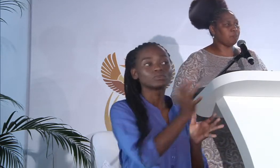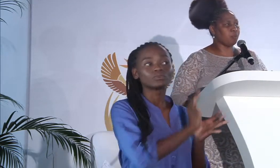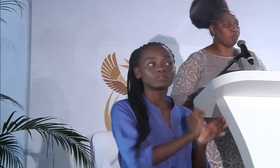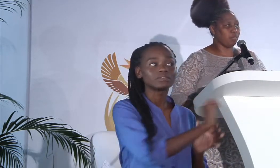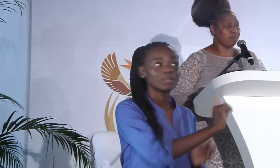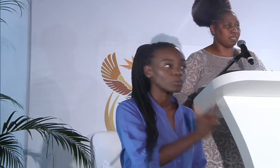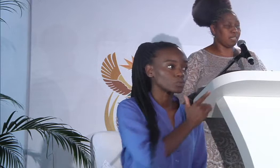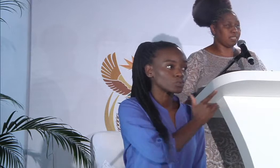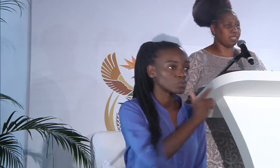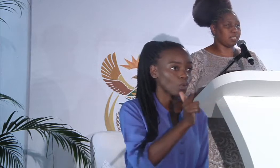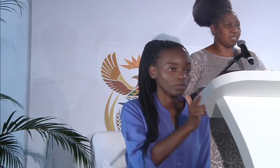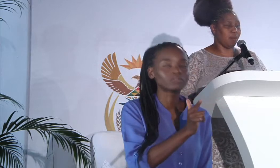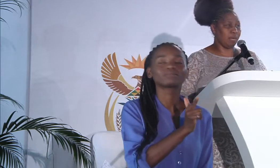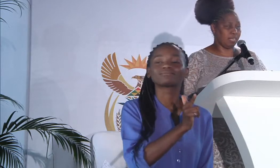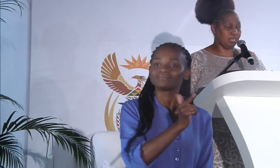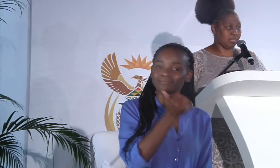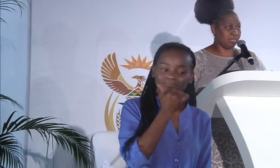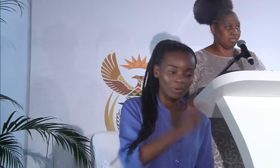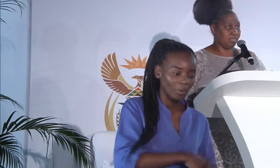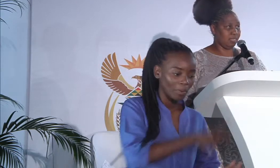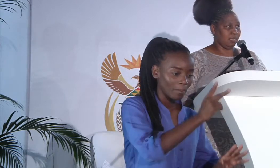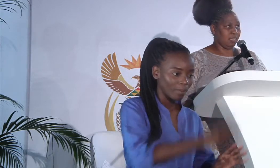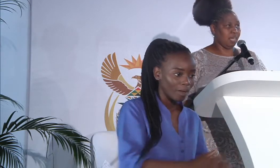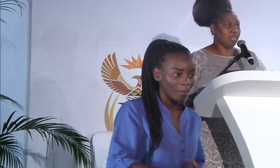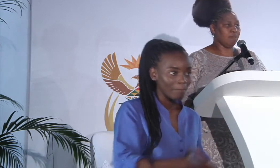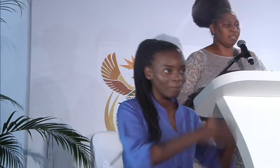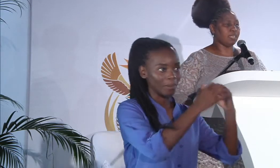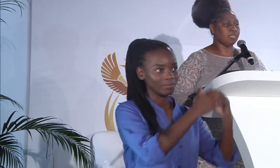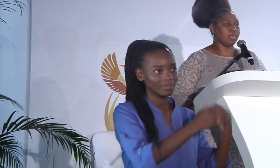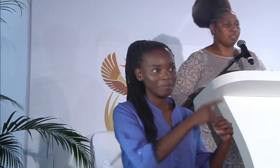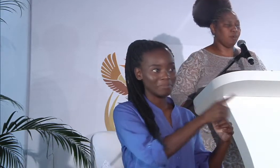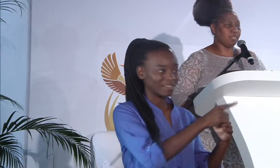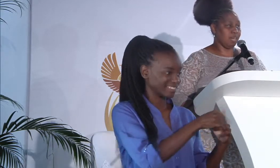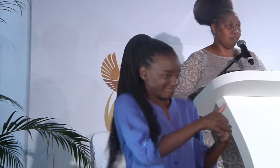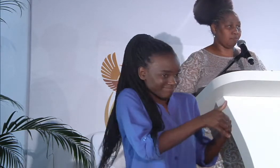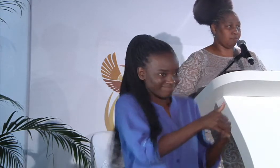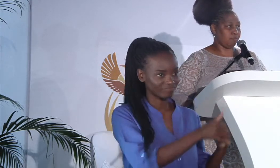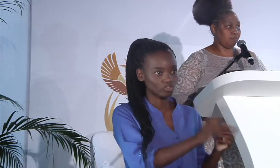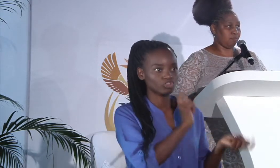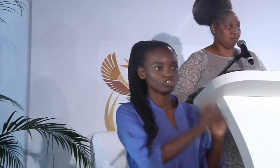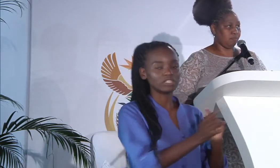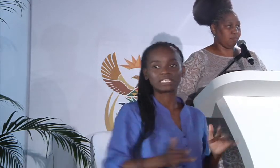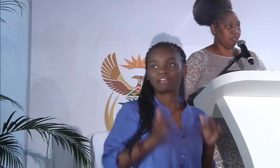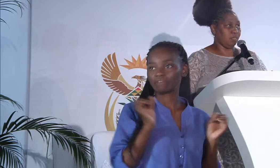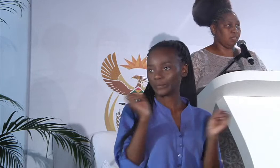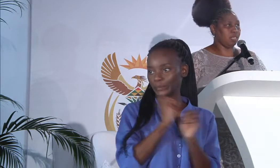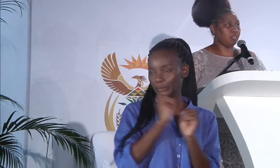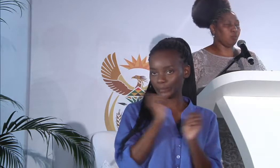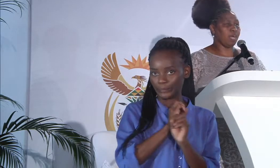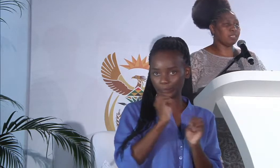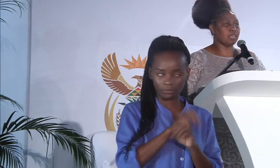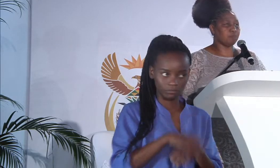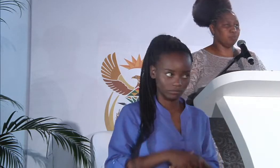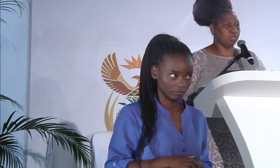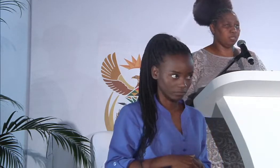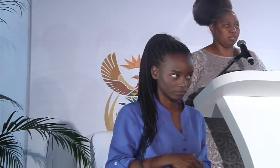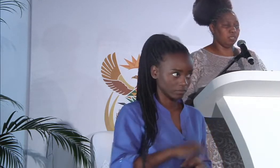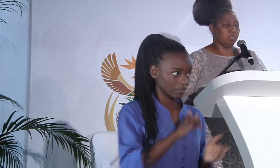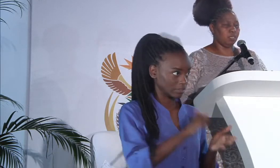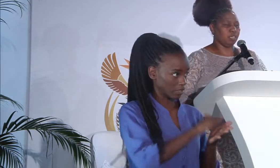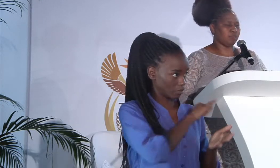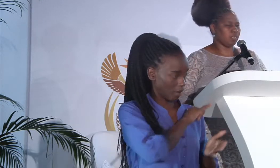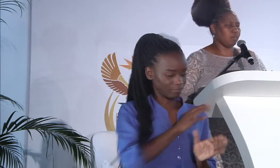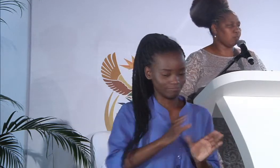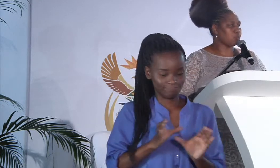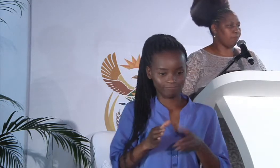design programs that sits in our heads and never change anyone's life. That is why SANPUD